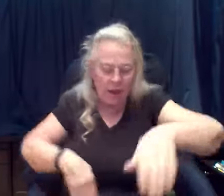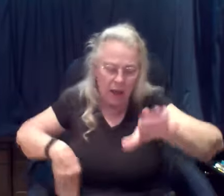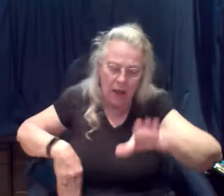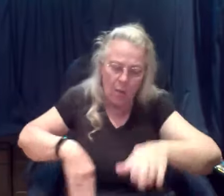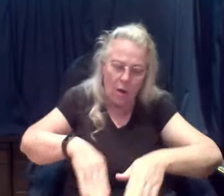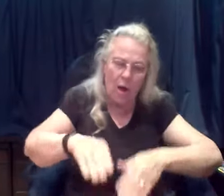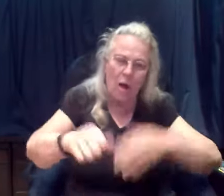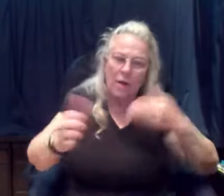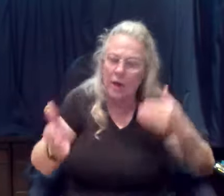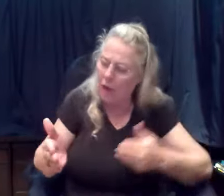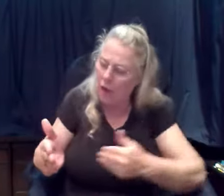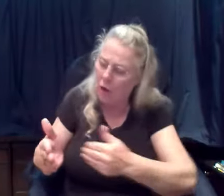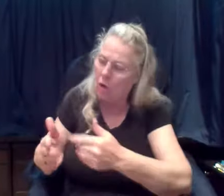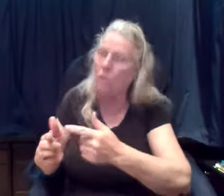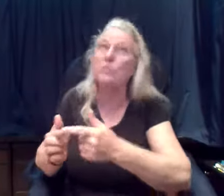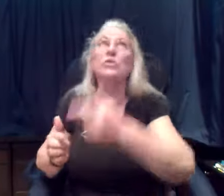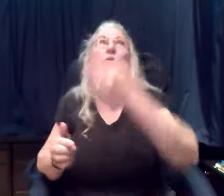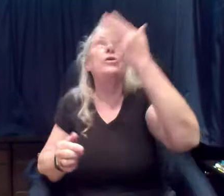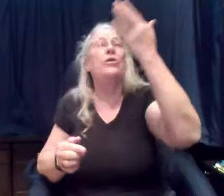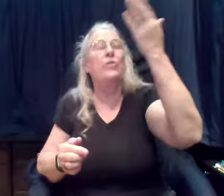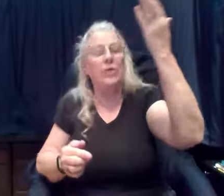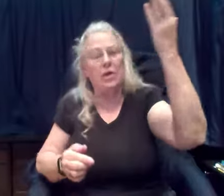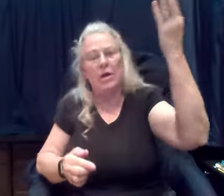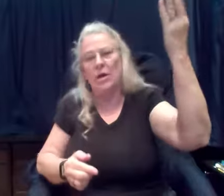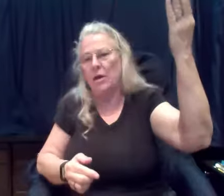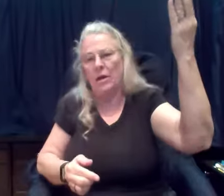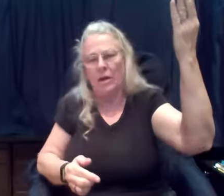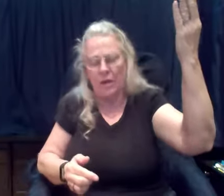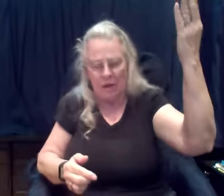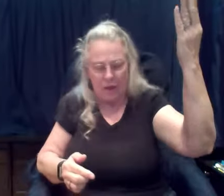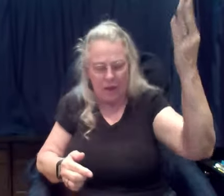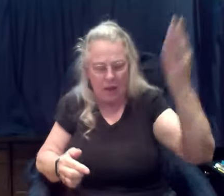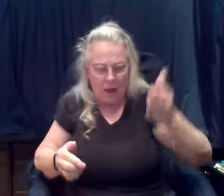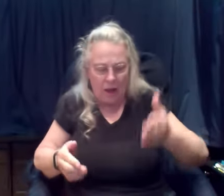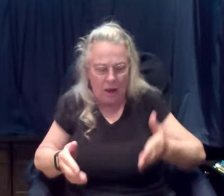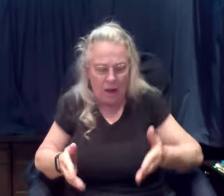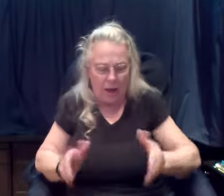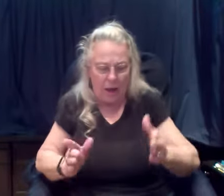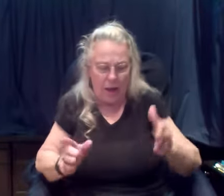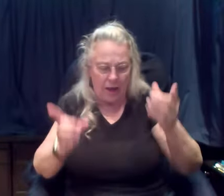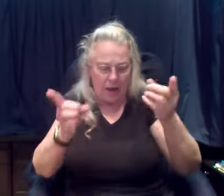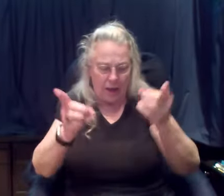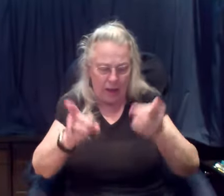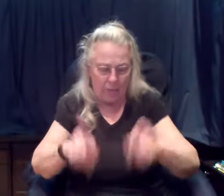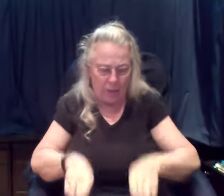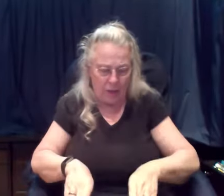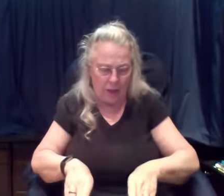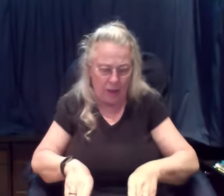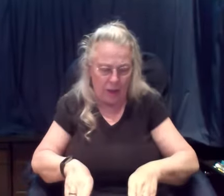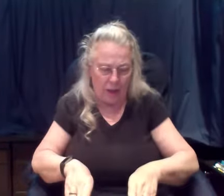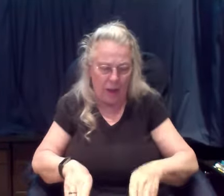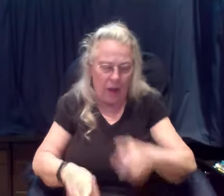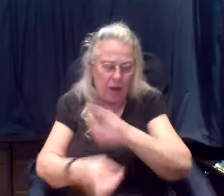Daily walking close to thee. Let it be,